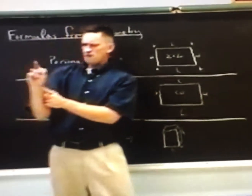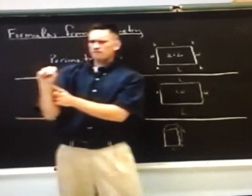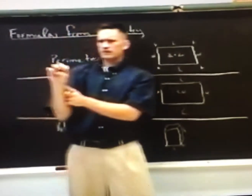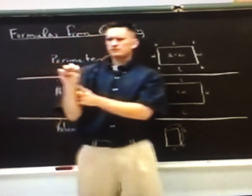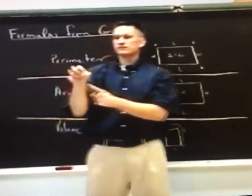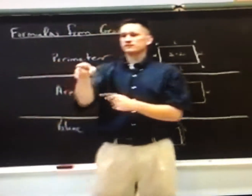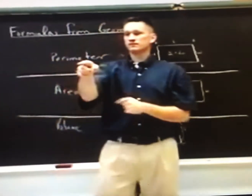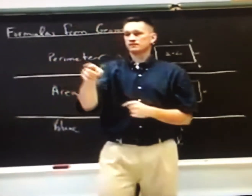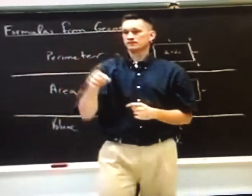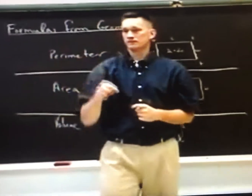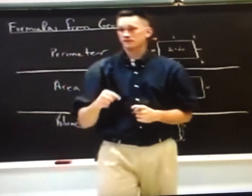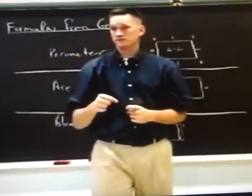about volume?